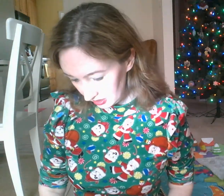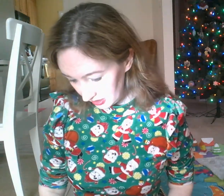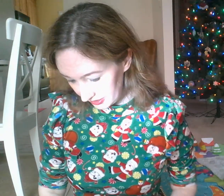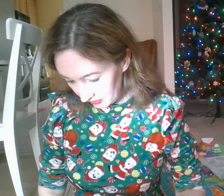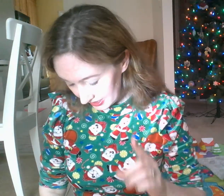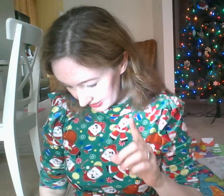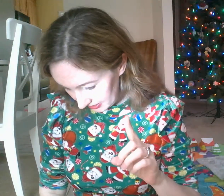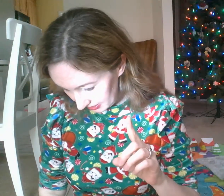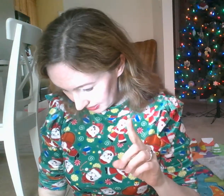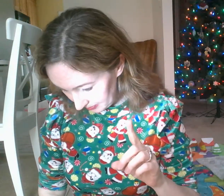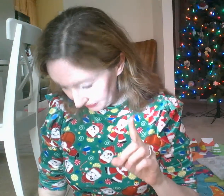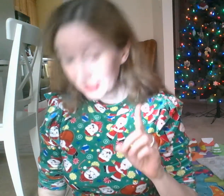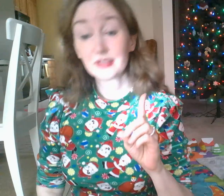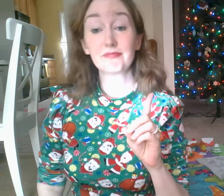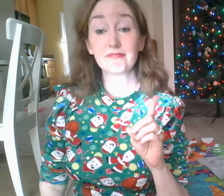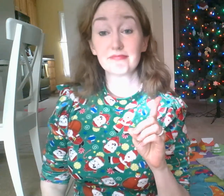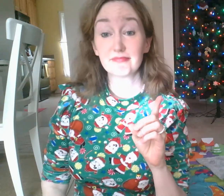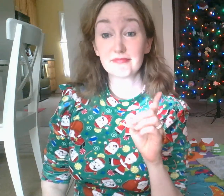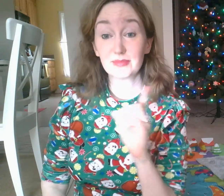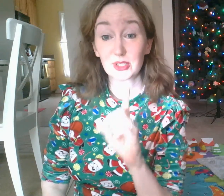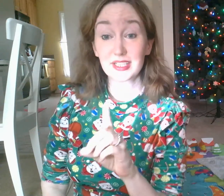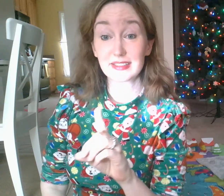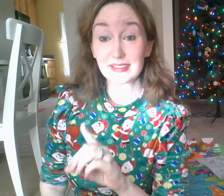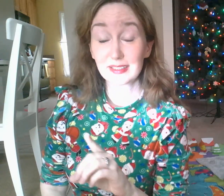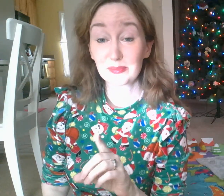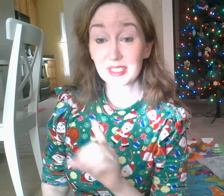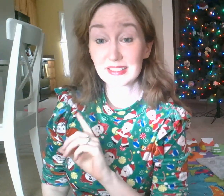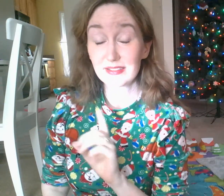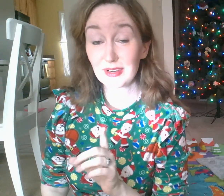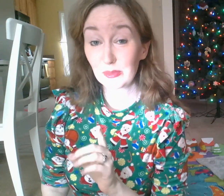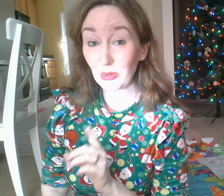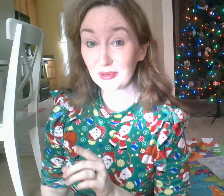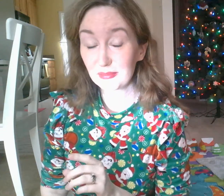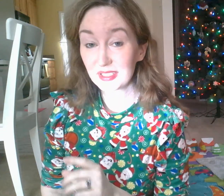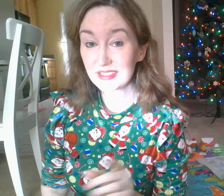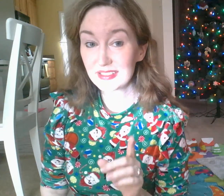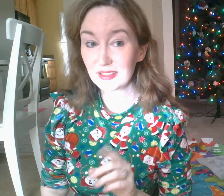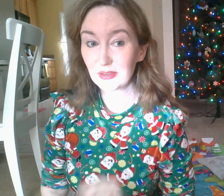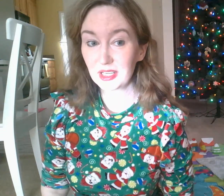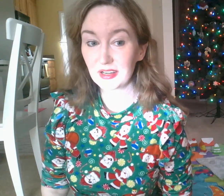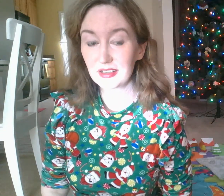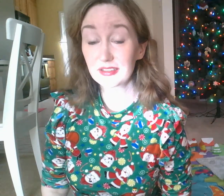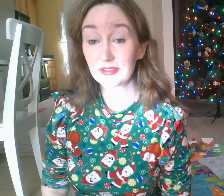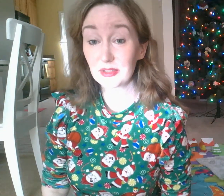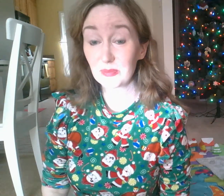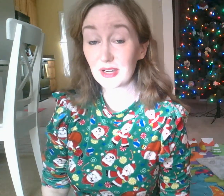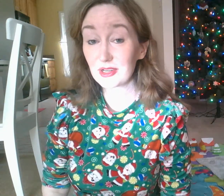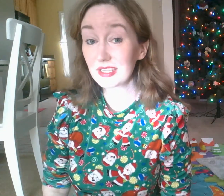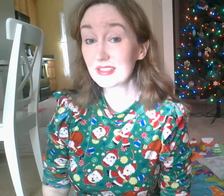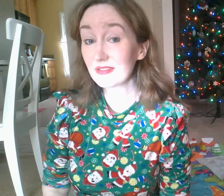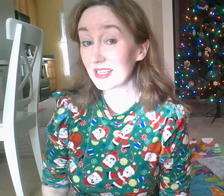And then one last thing, cookies, because that's very important. Because this year we are going to put out cookies for